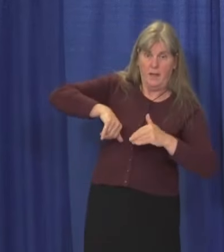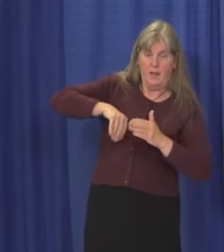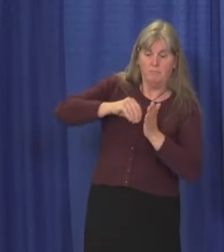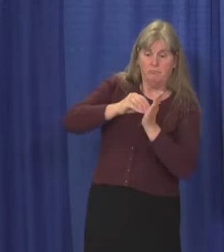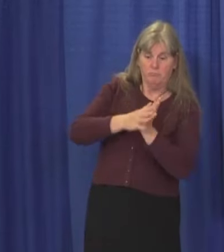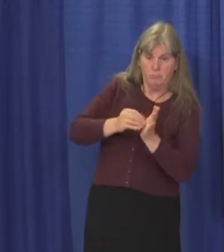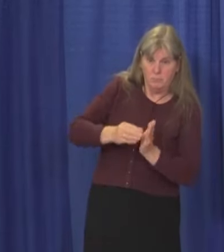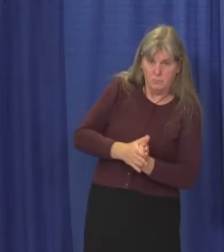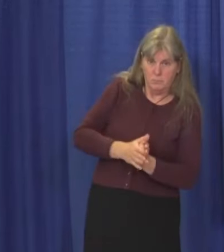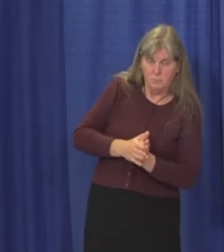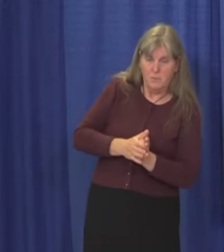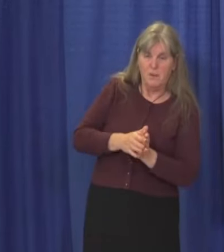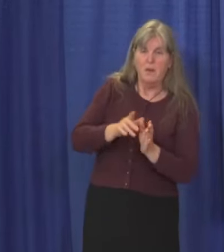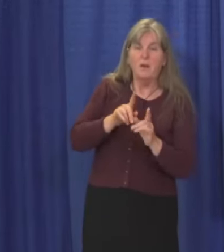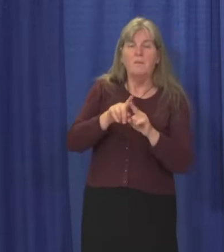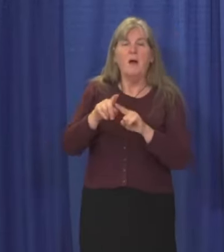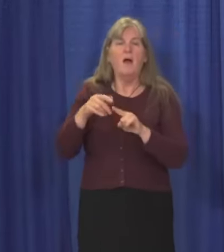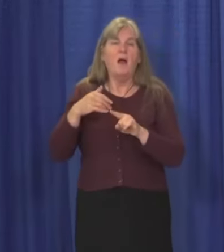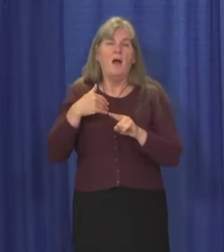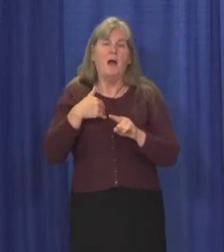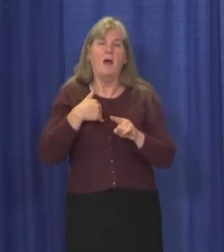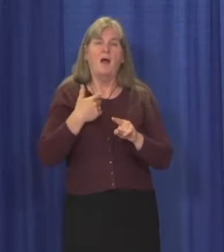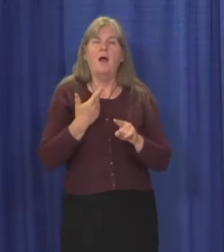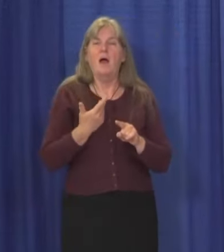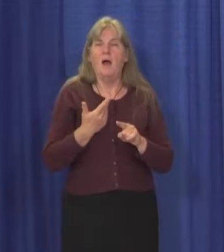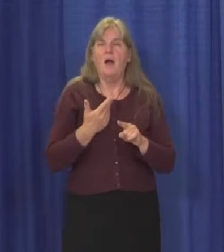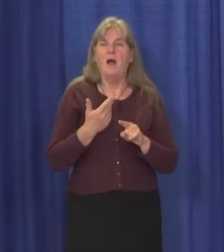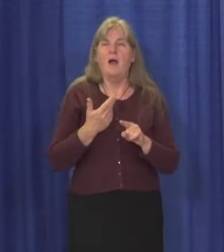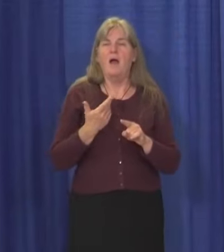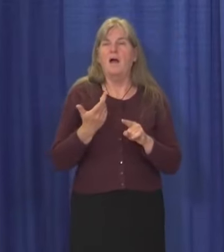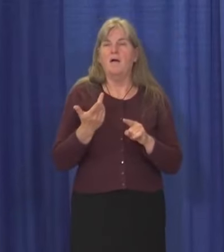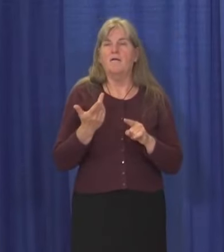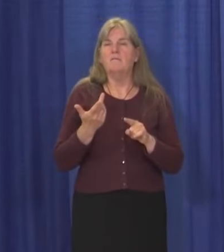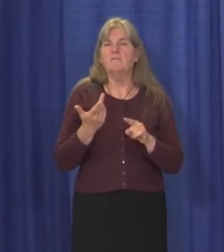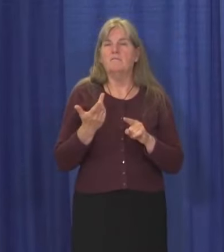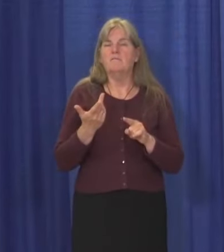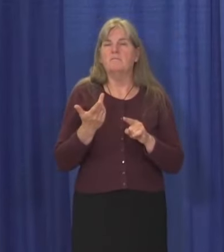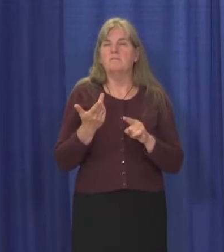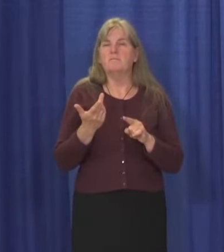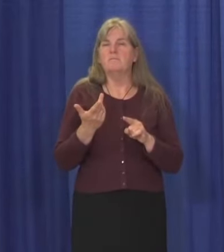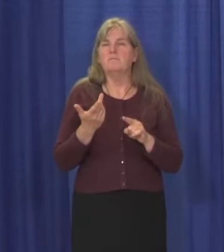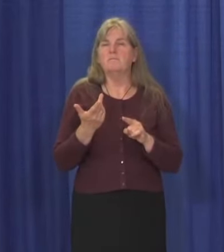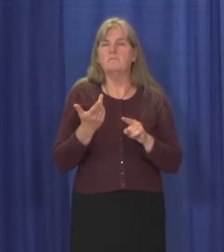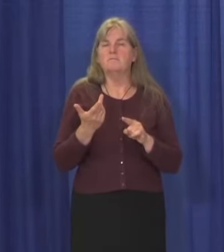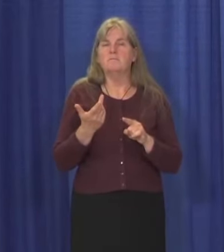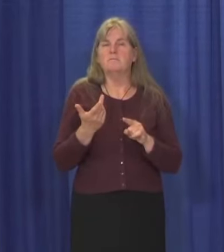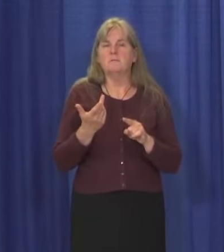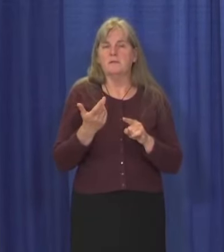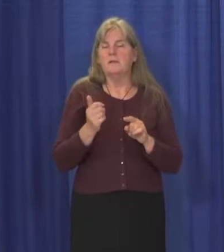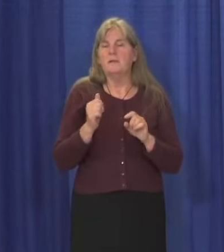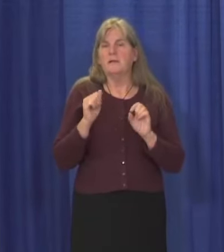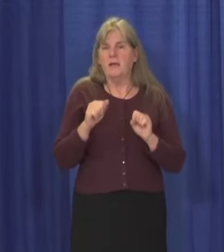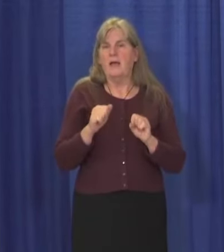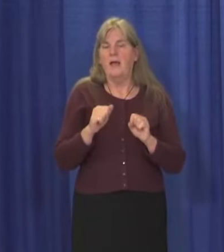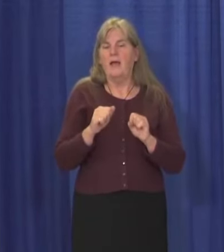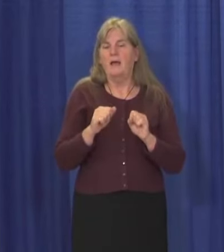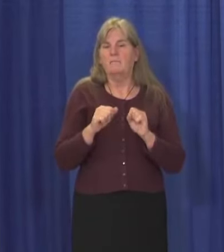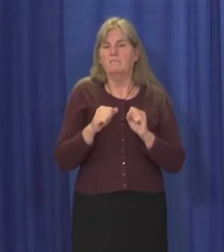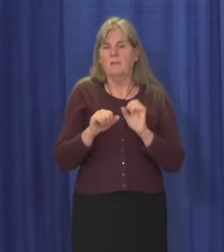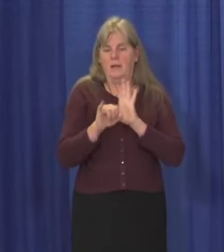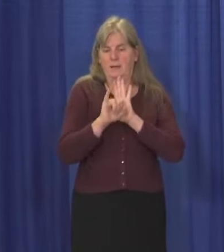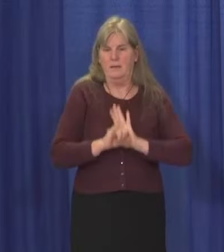close medical network, including our pediatric colleagues. So it is something that's actually quite easy to track. We don't